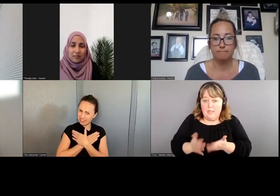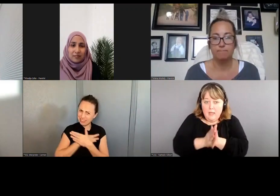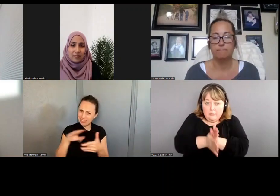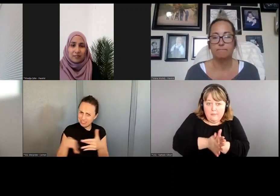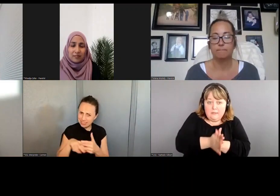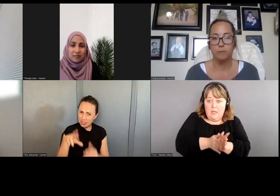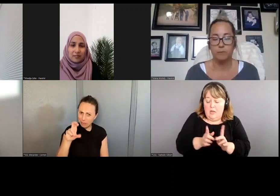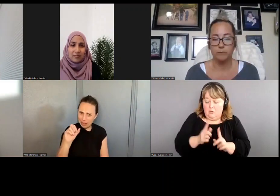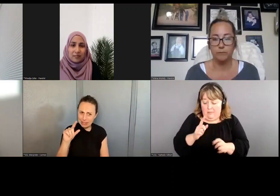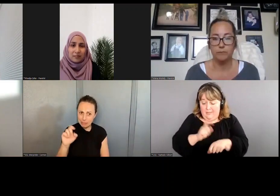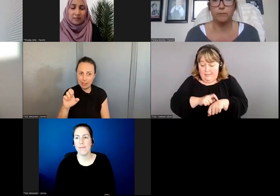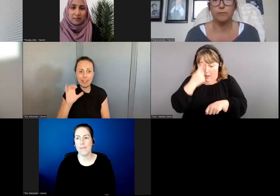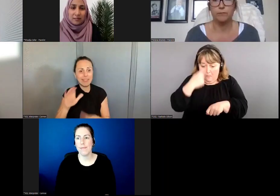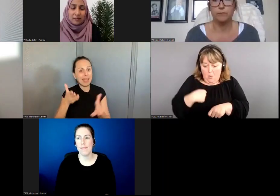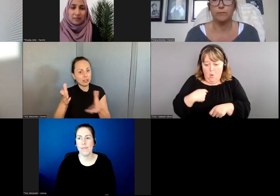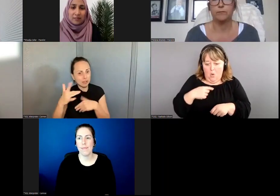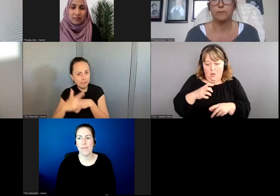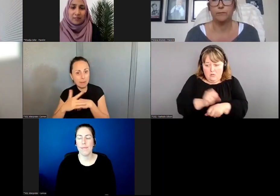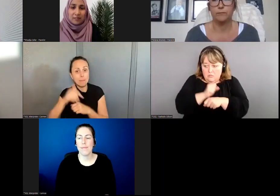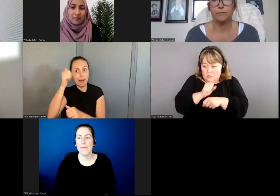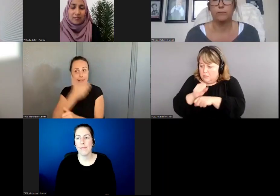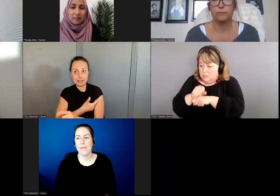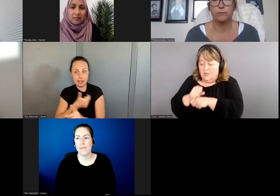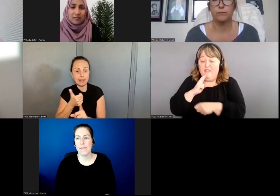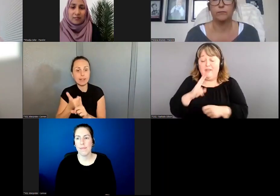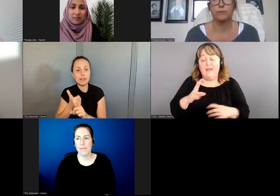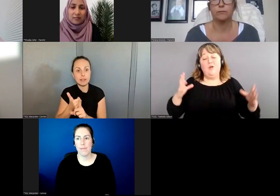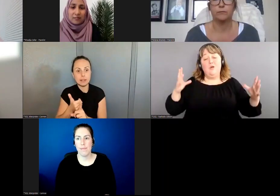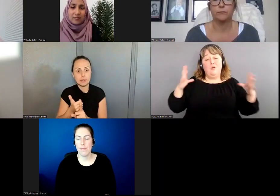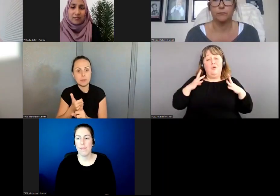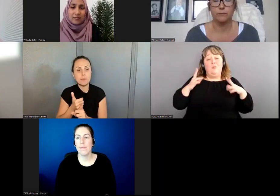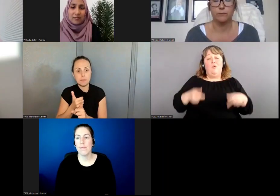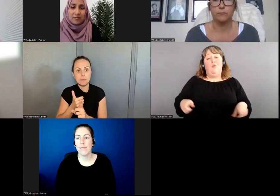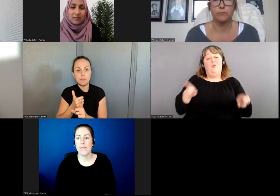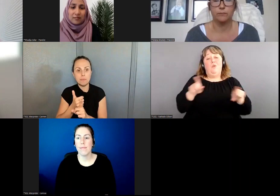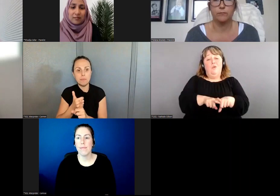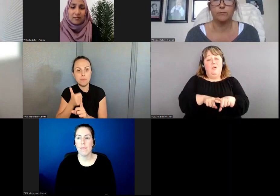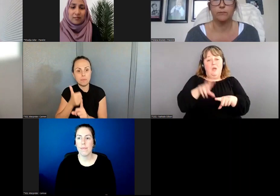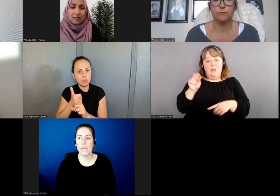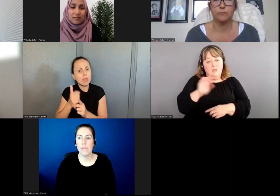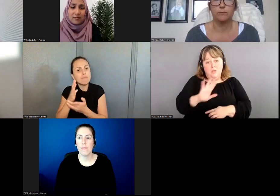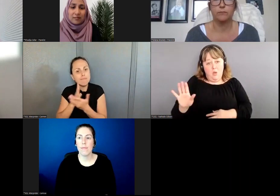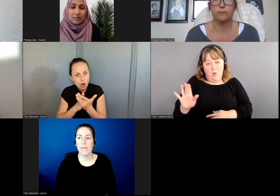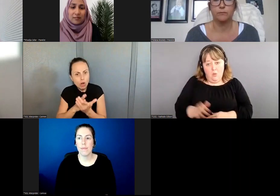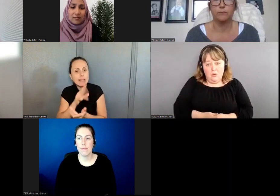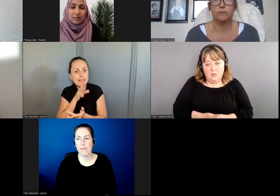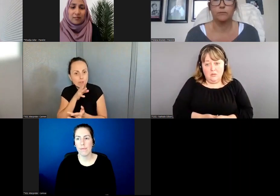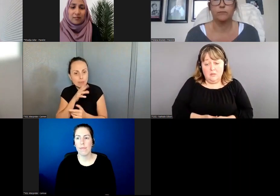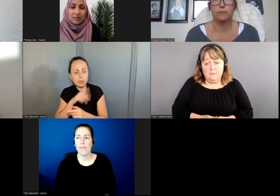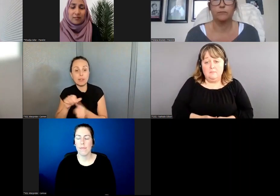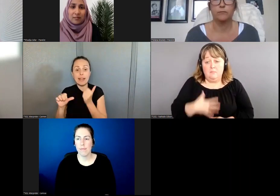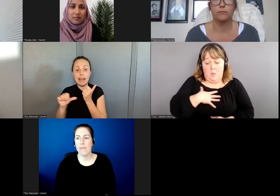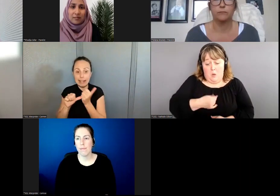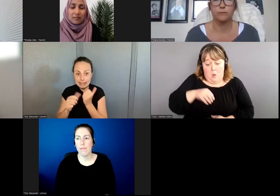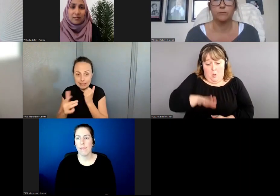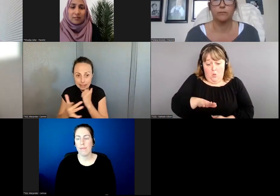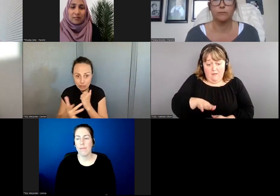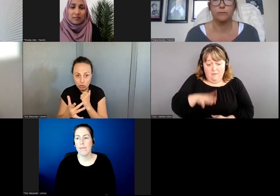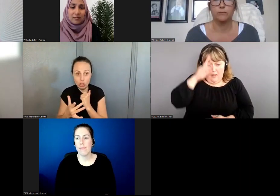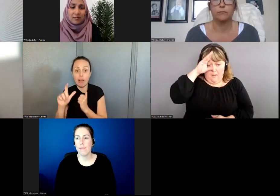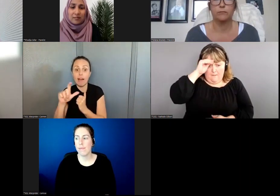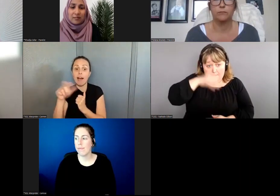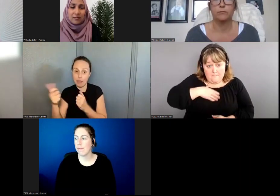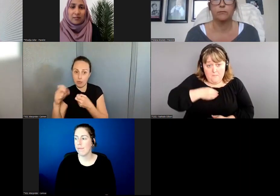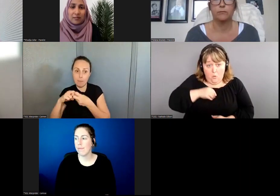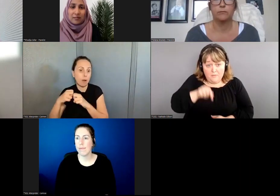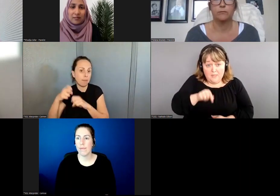are the services available. And my son is partly verbal. So assistive technology is something else that we are